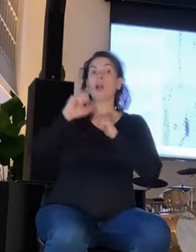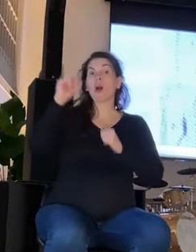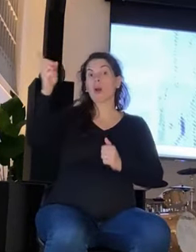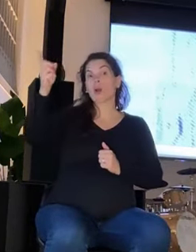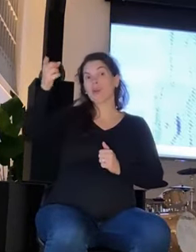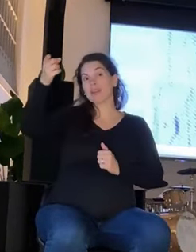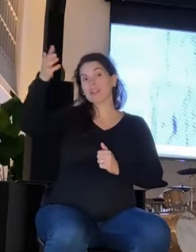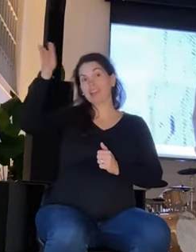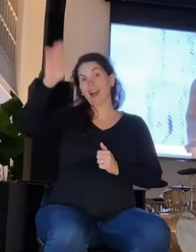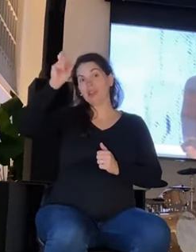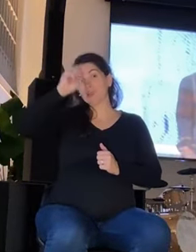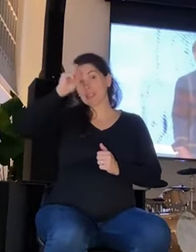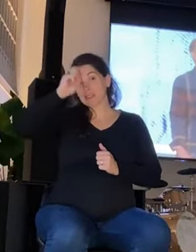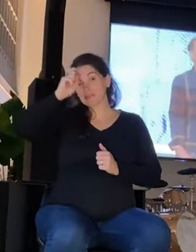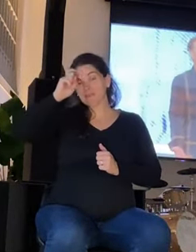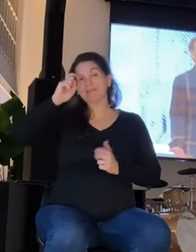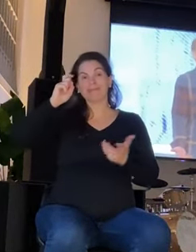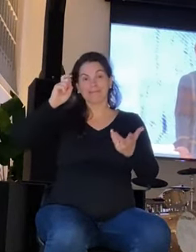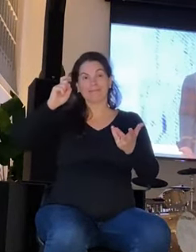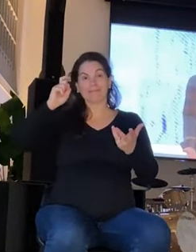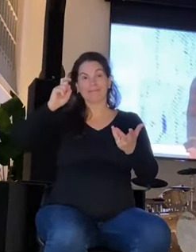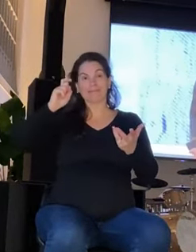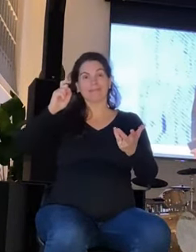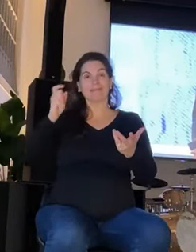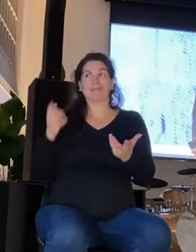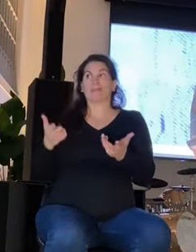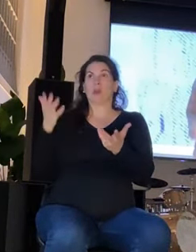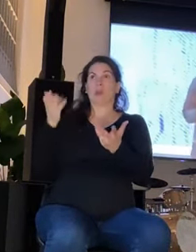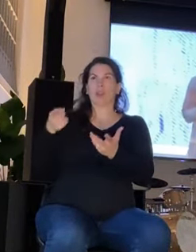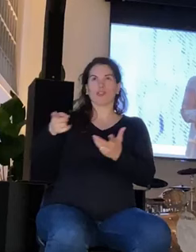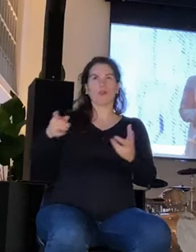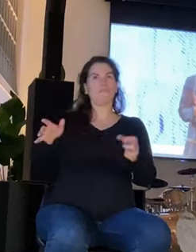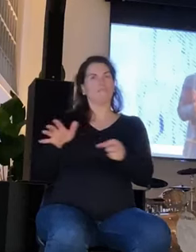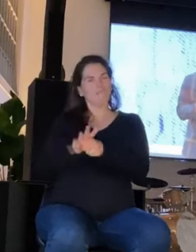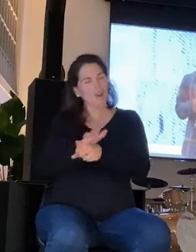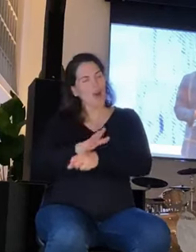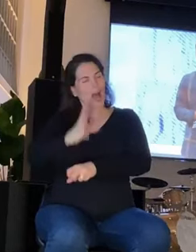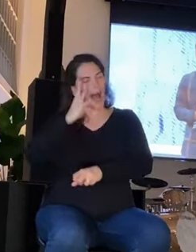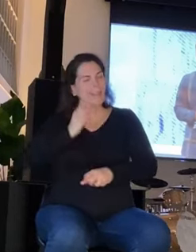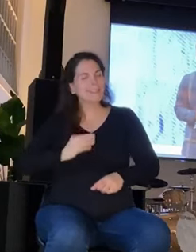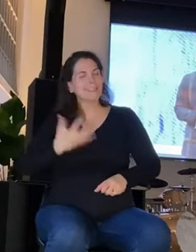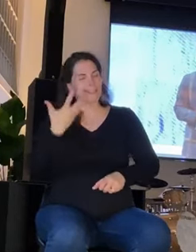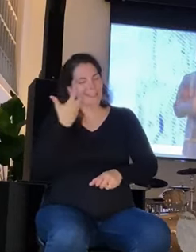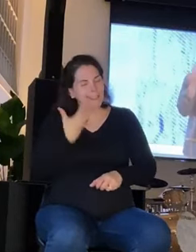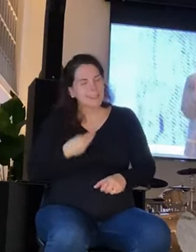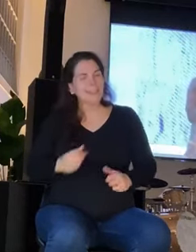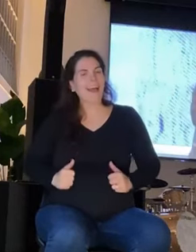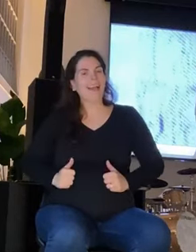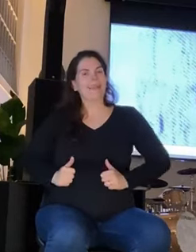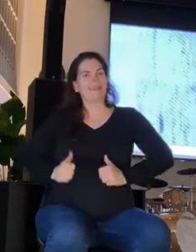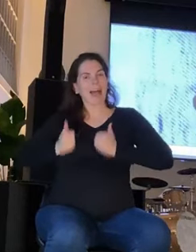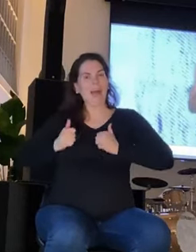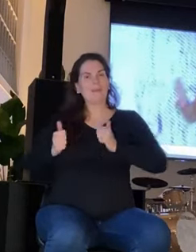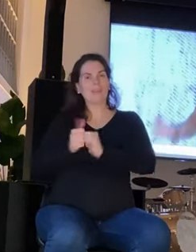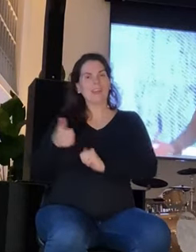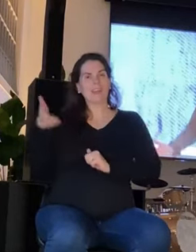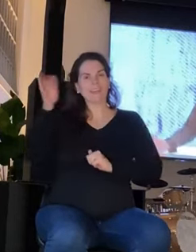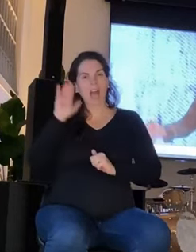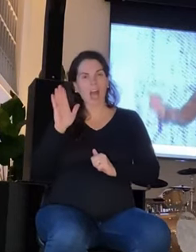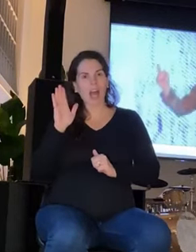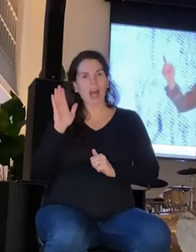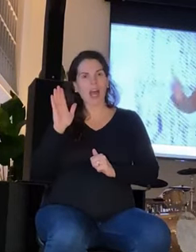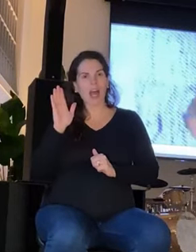wisdom. His wisdom, He knows how to get the most out of life. Can I tell you, you can never know all the problems